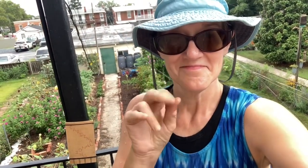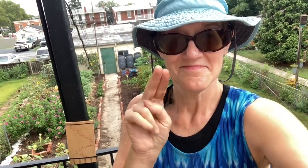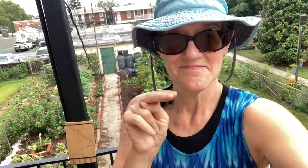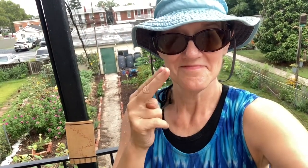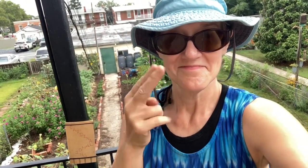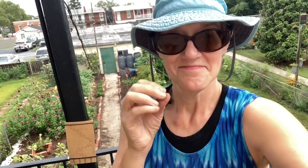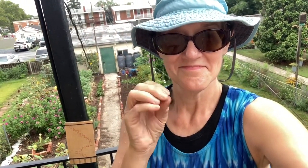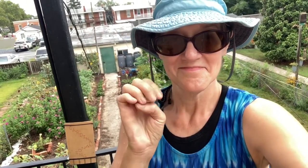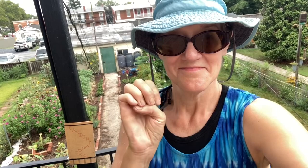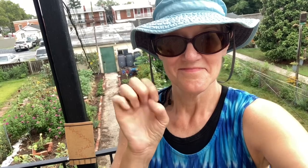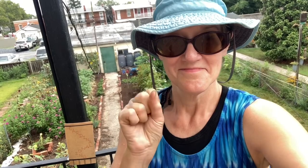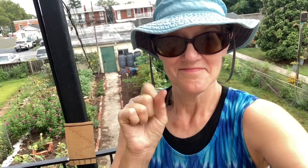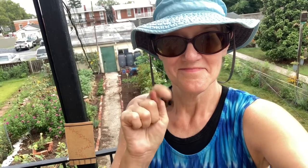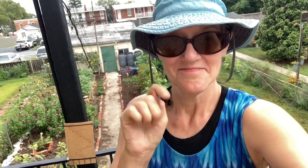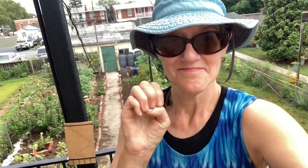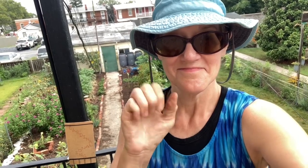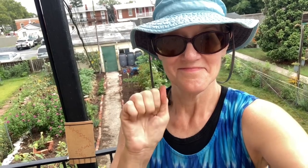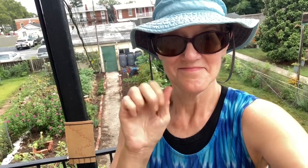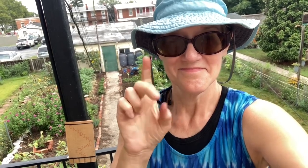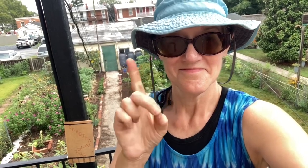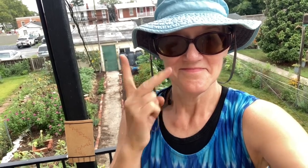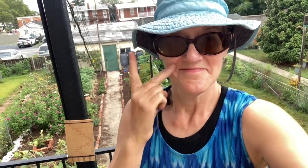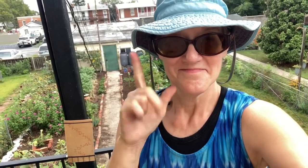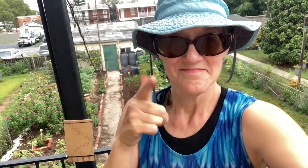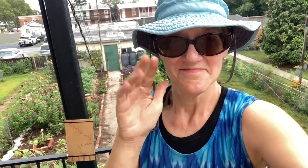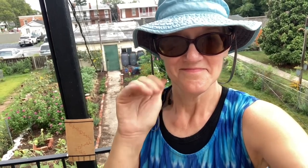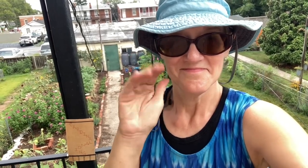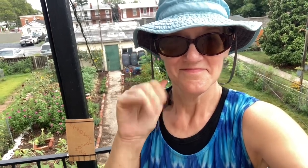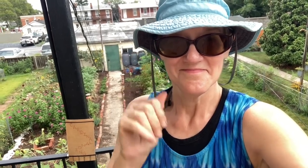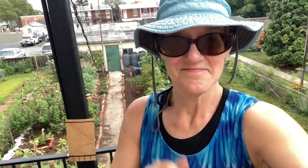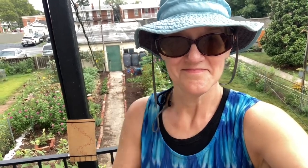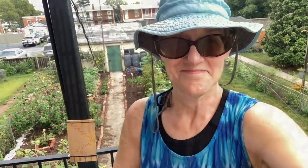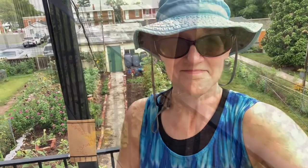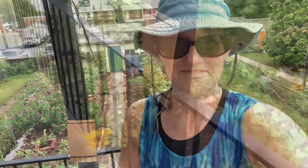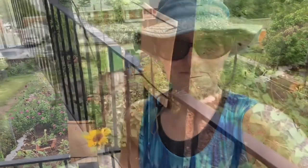Homestead. See you later. Bye-bye.